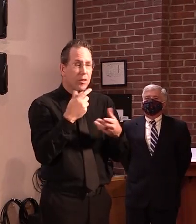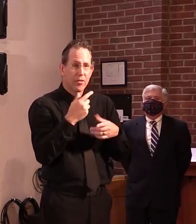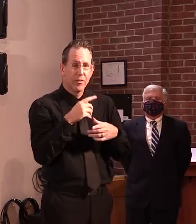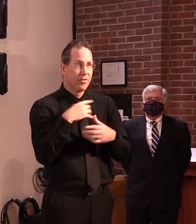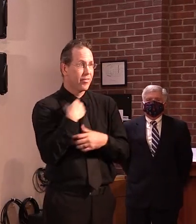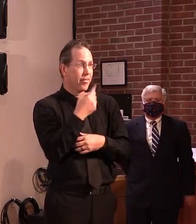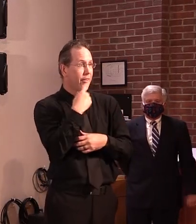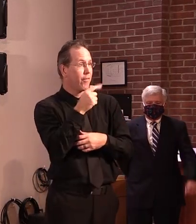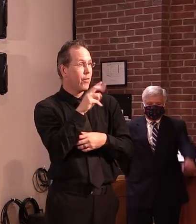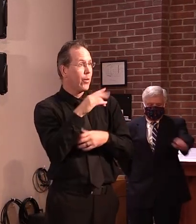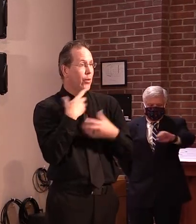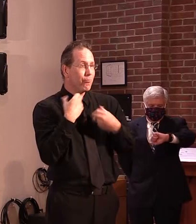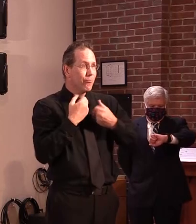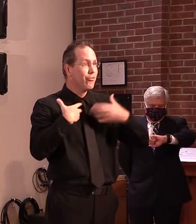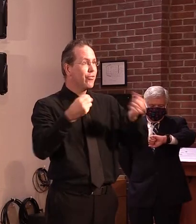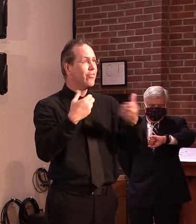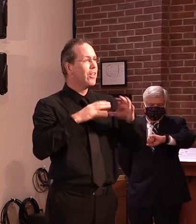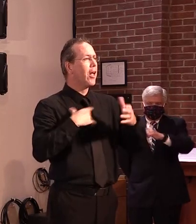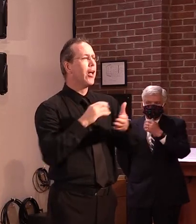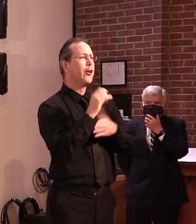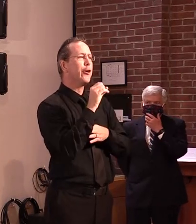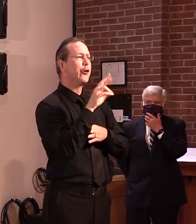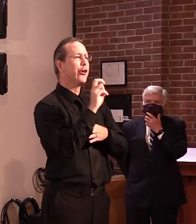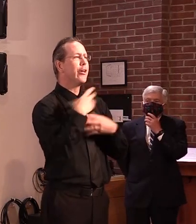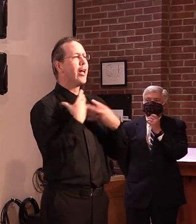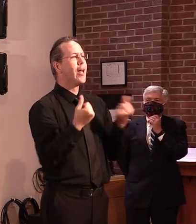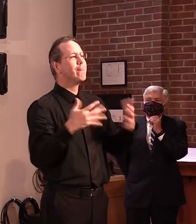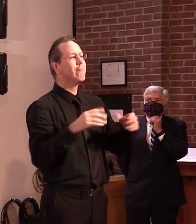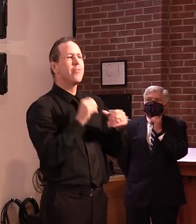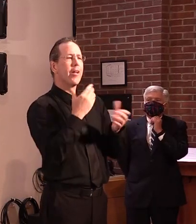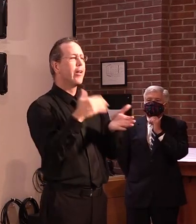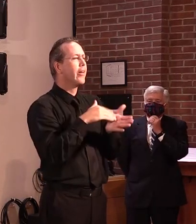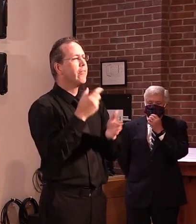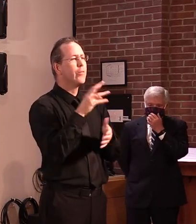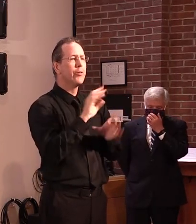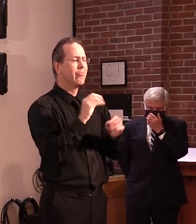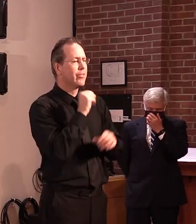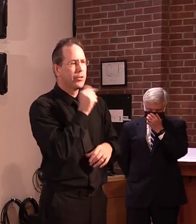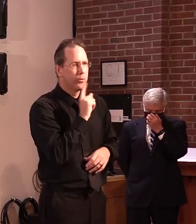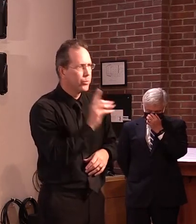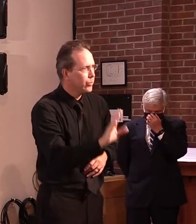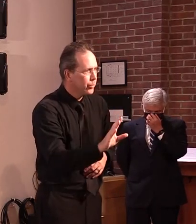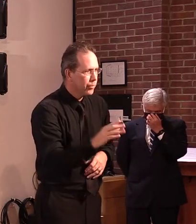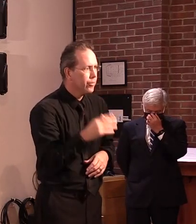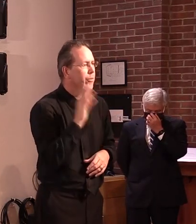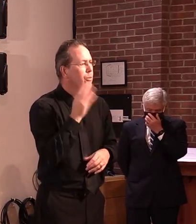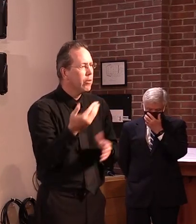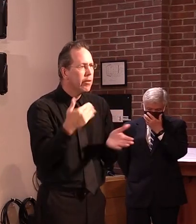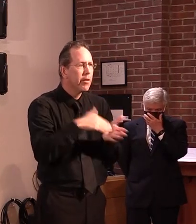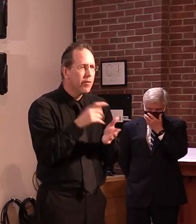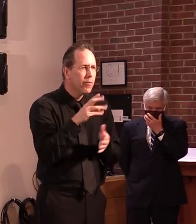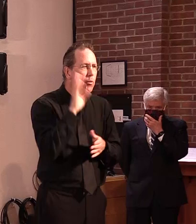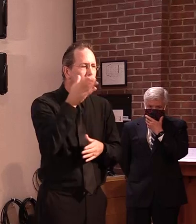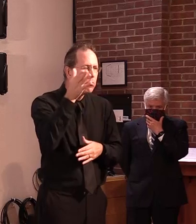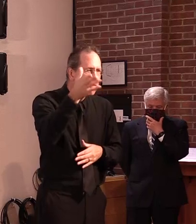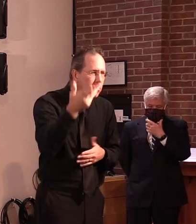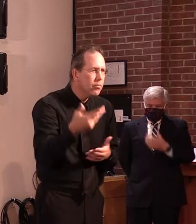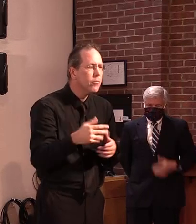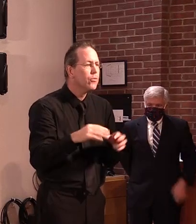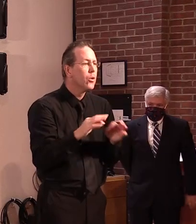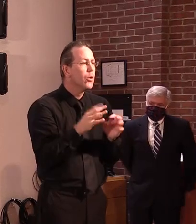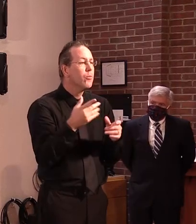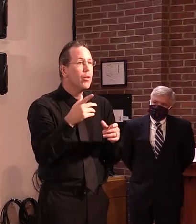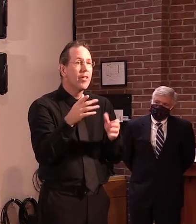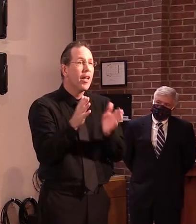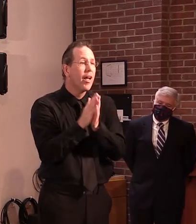symptoms. With COVID, we don't have such a magical pill that people can get just by calling their doctor and saying, I've got